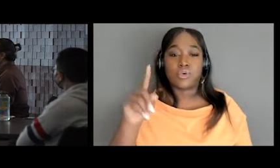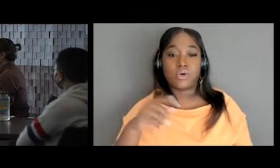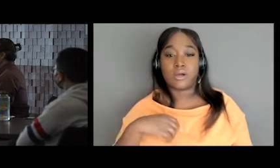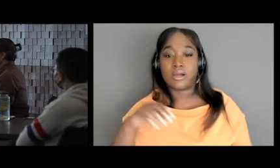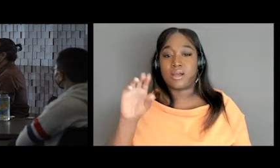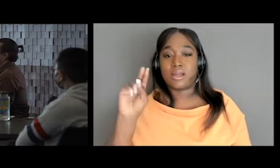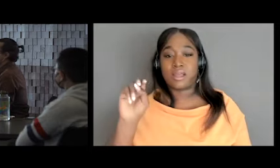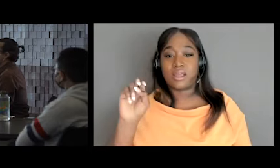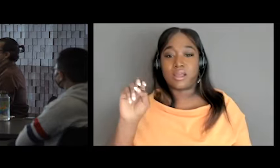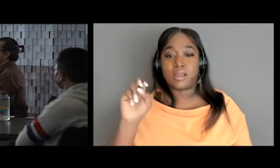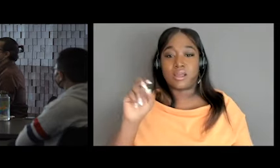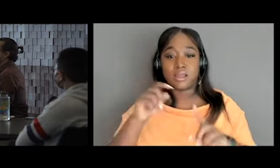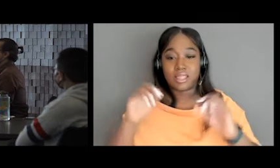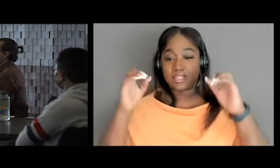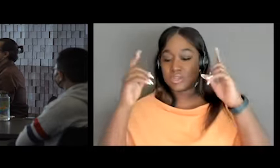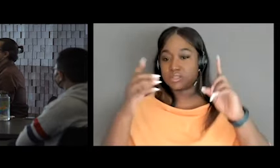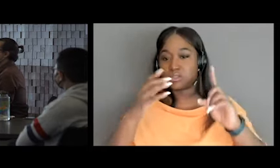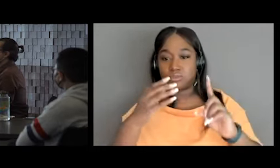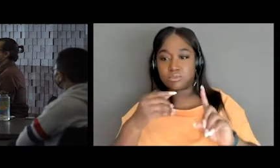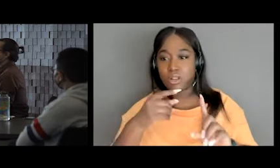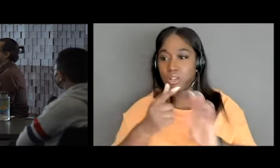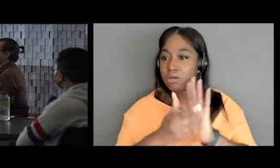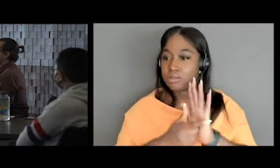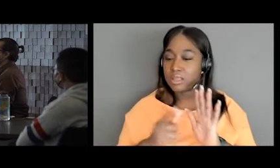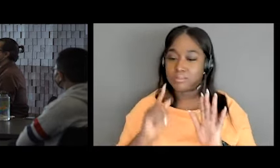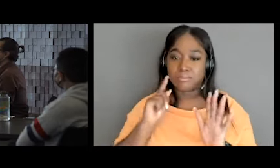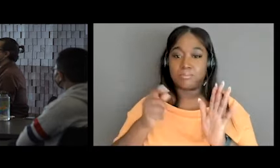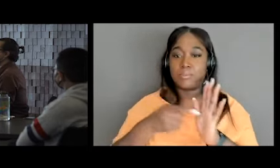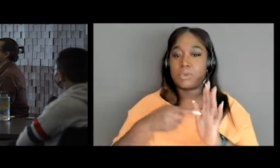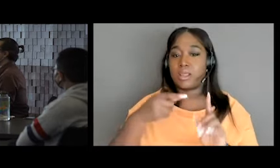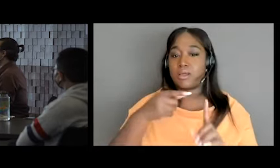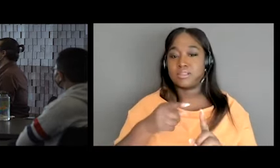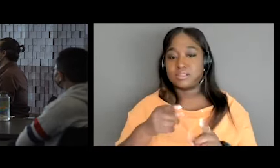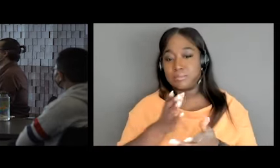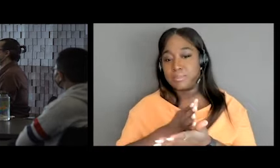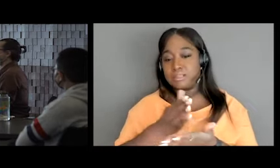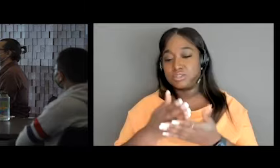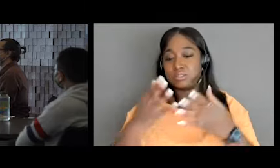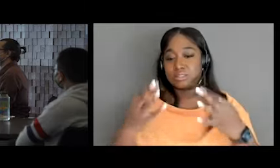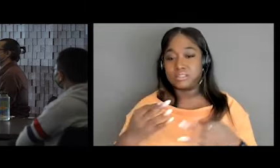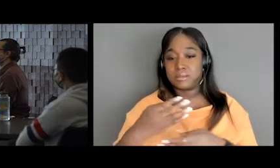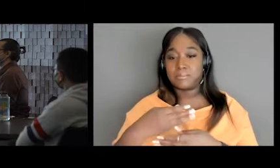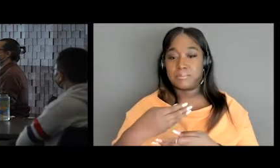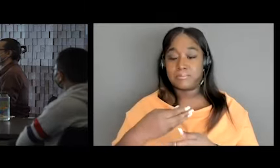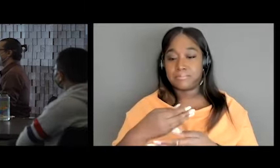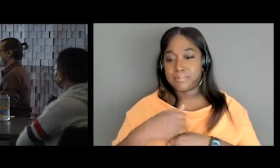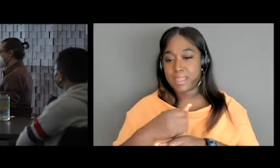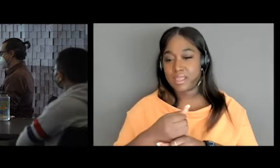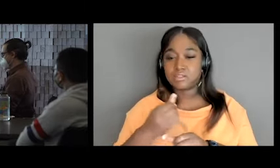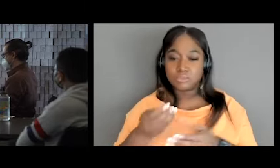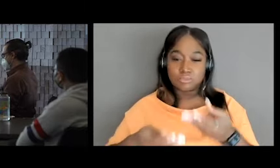basically budget decision making, who has control over where the money gets directed, I think is a type of